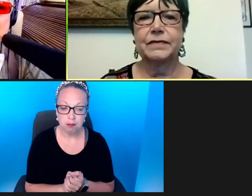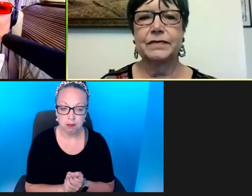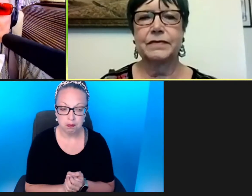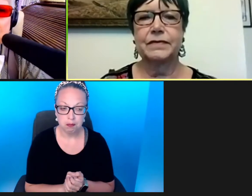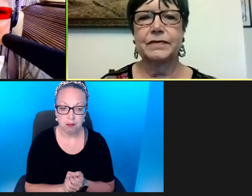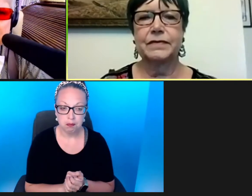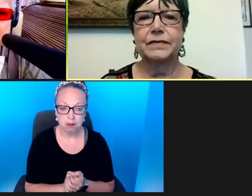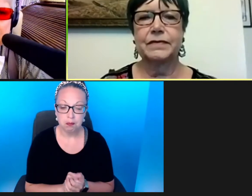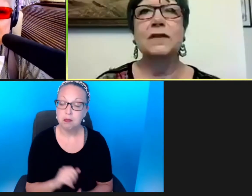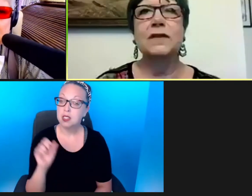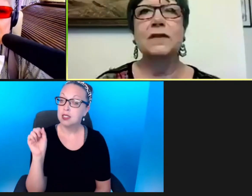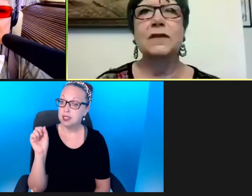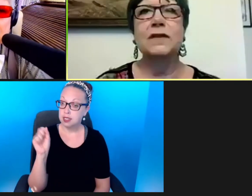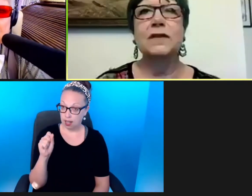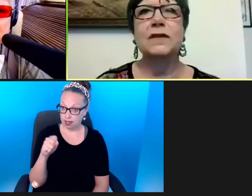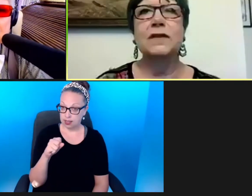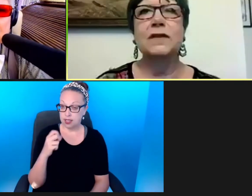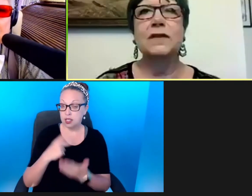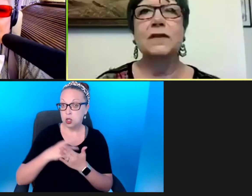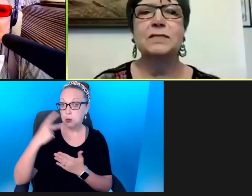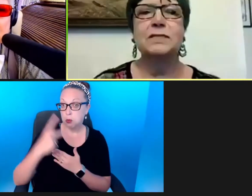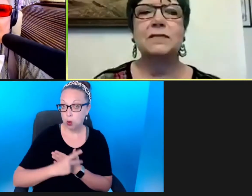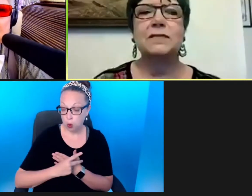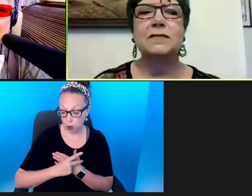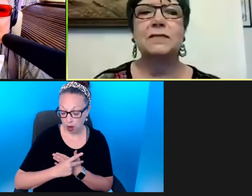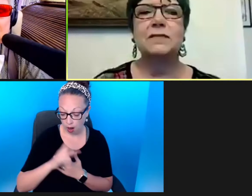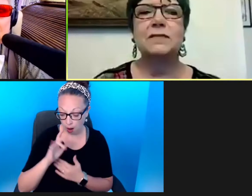Well, the program that we